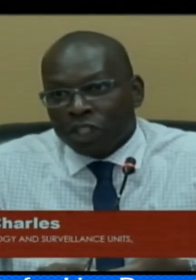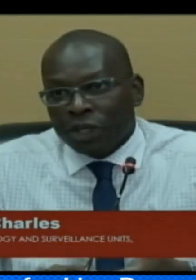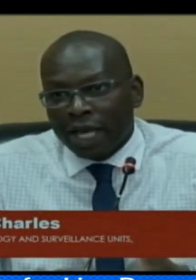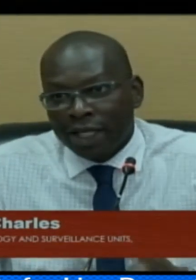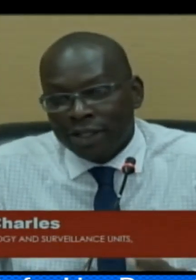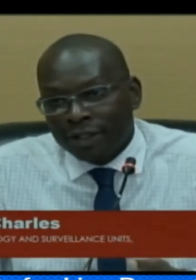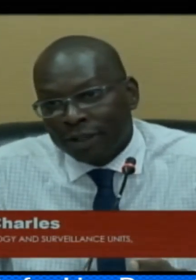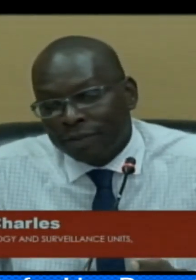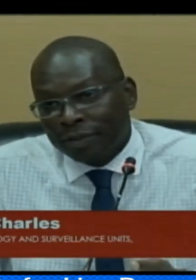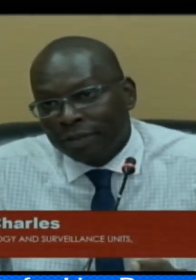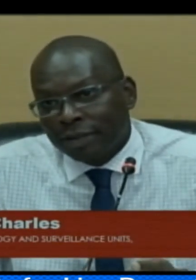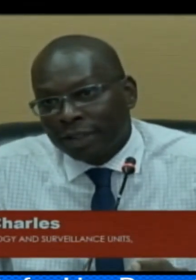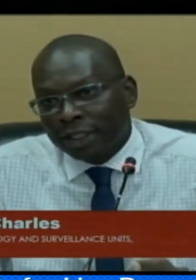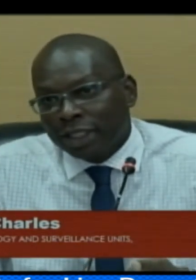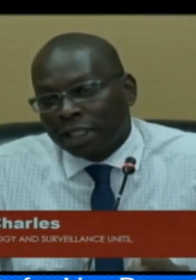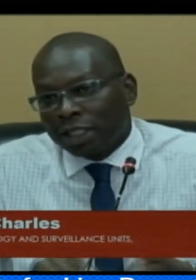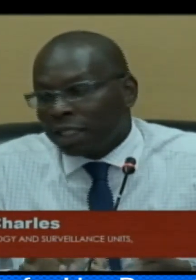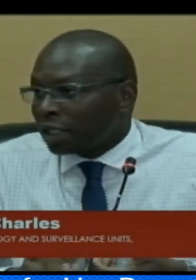Wash your hands.